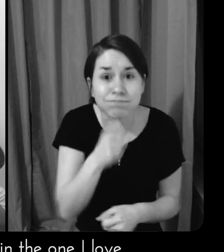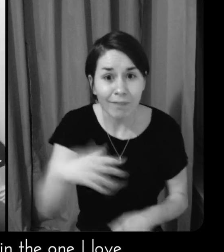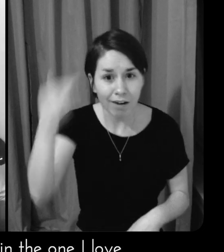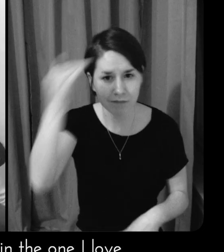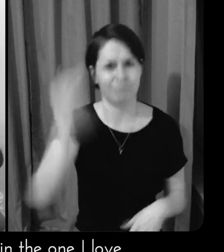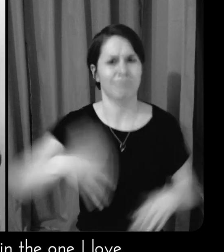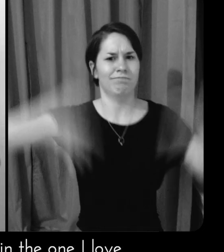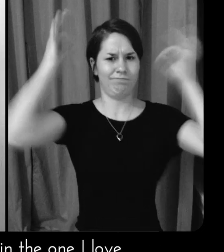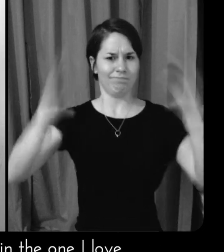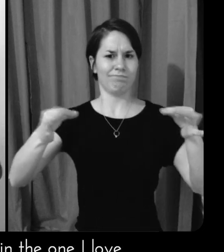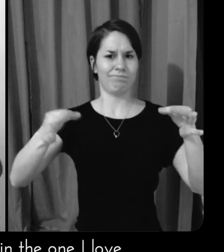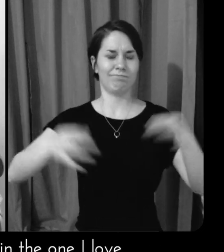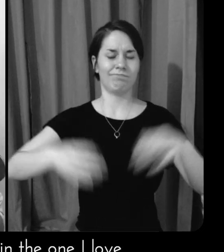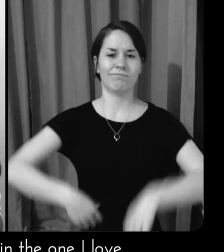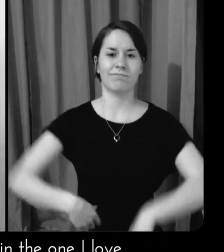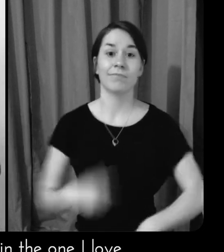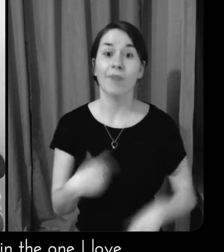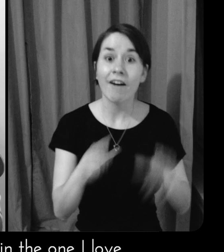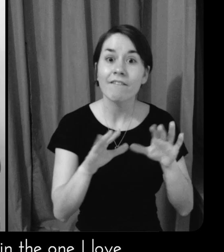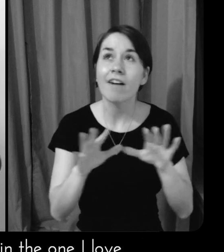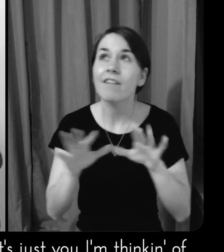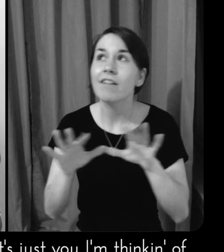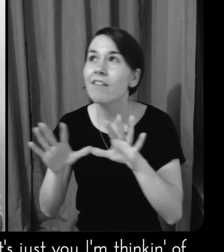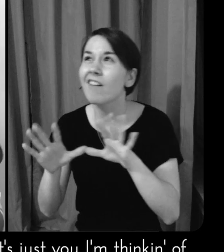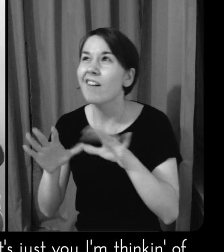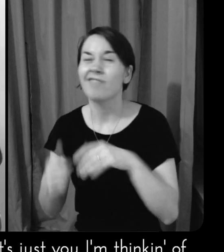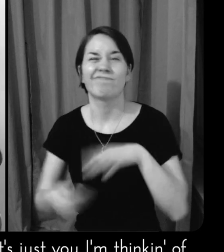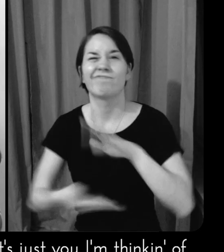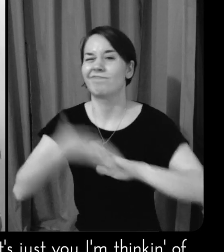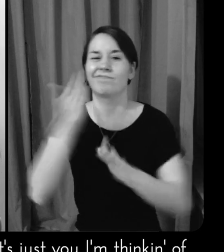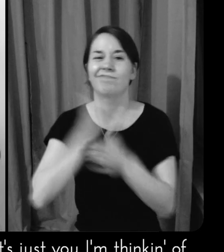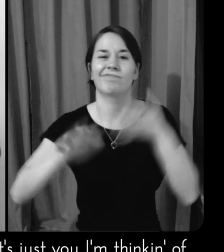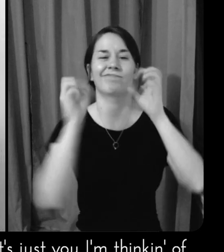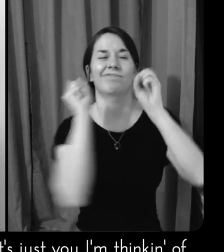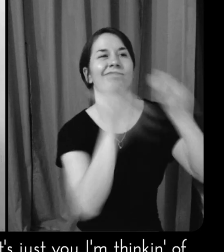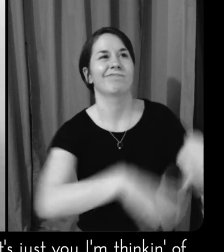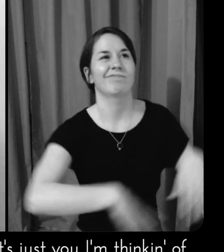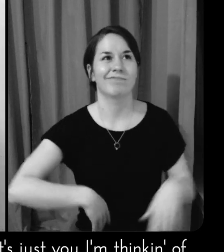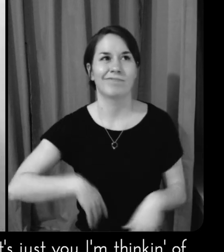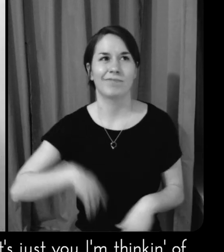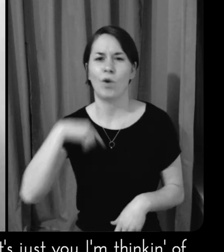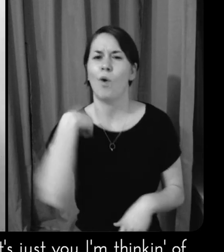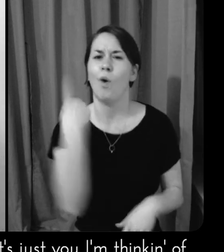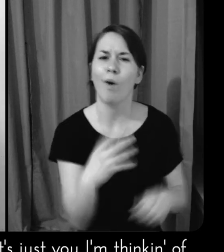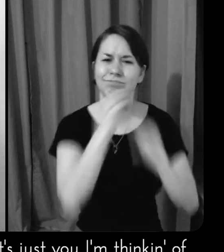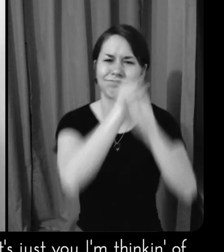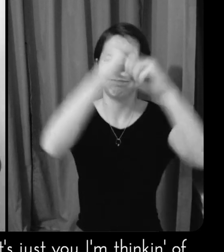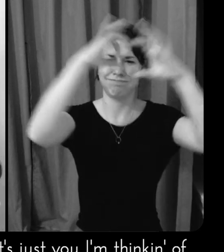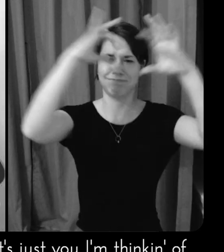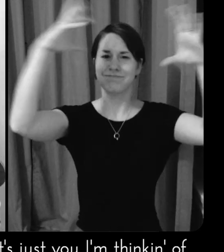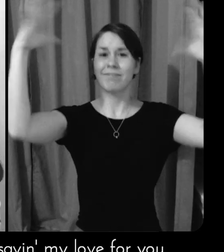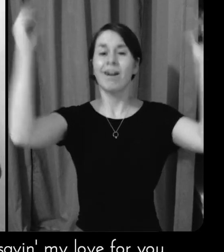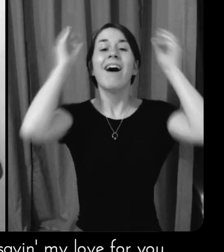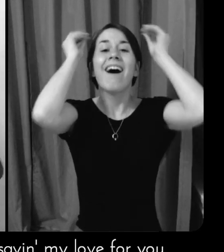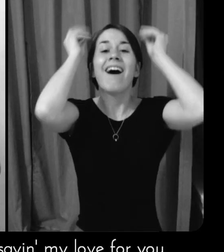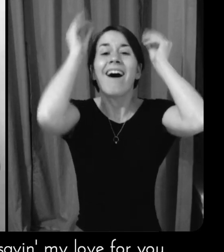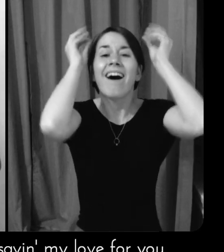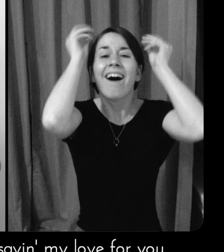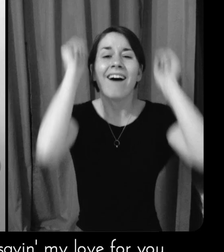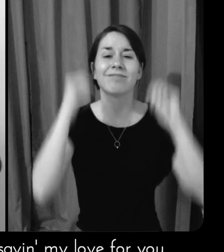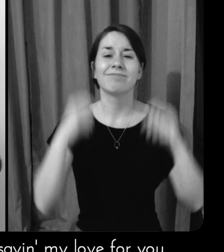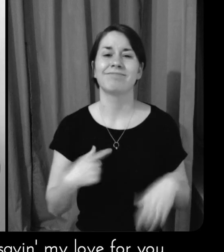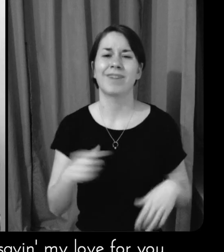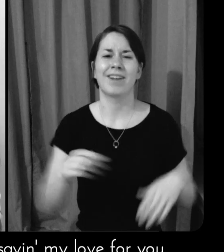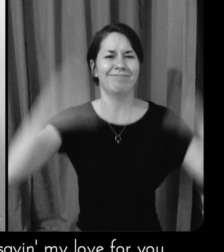for certain the one that I love. I'm through with flirting, it's just you that I'm dreaming of. Ain't misbehaving,